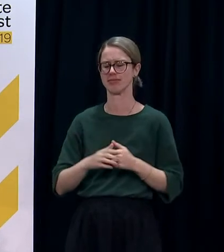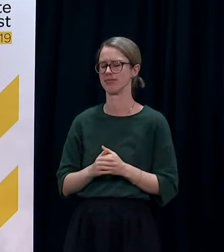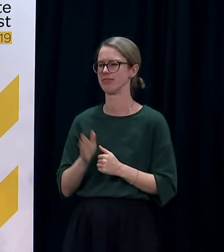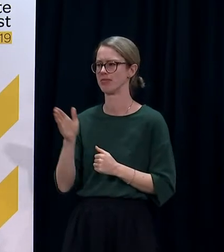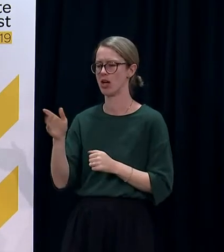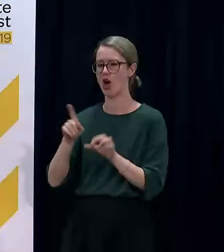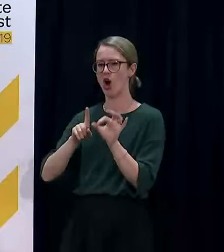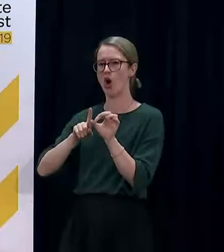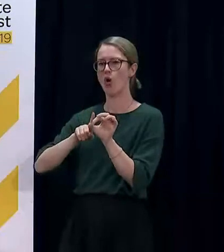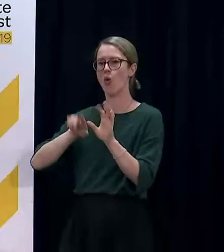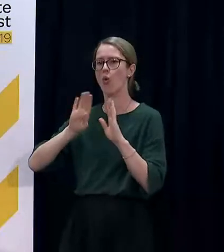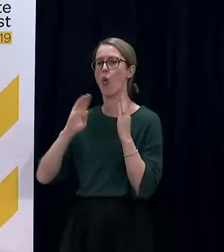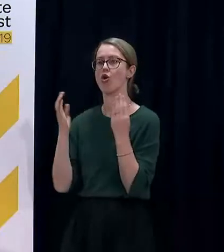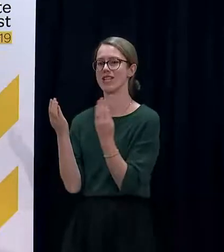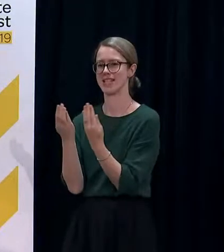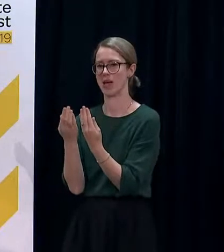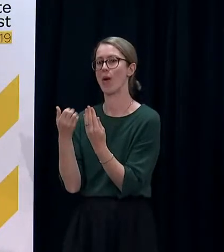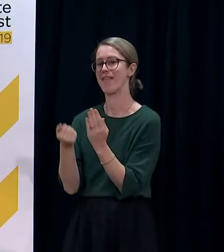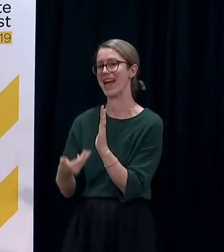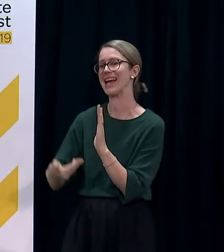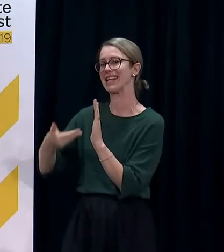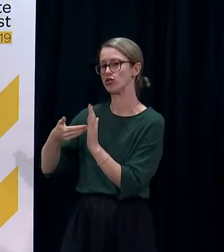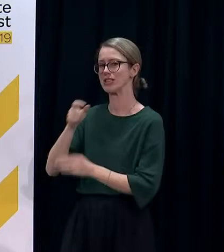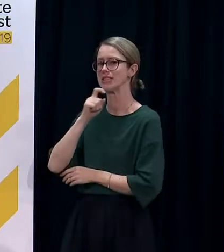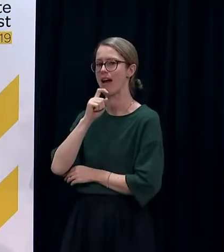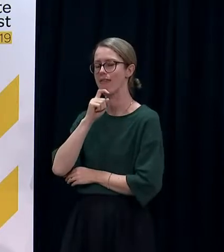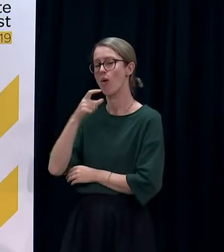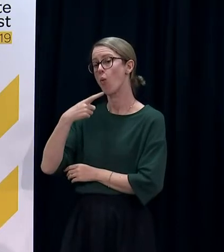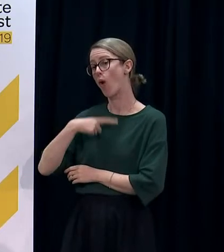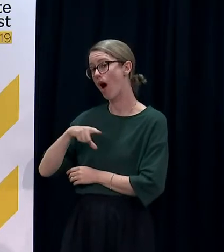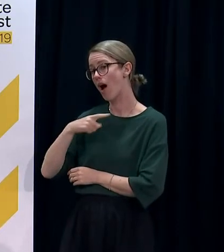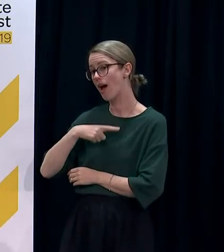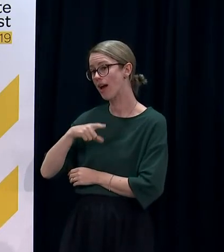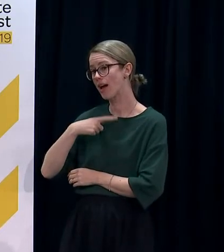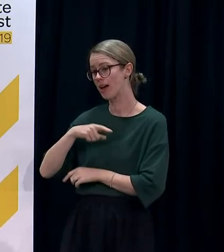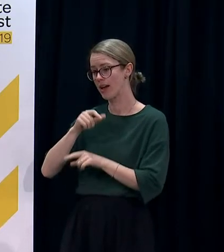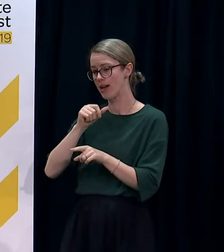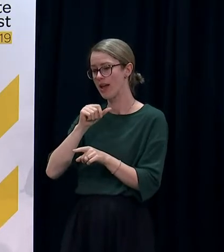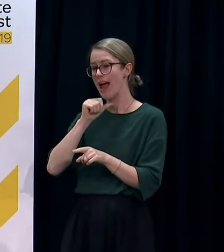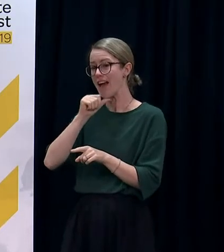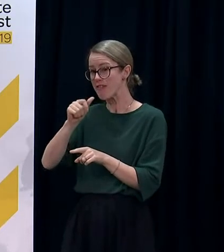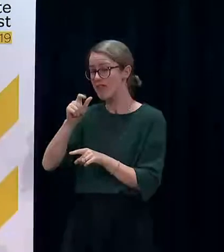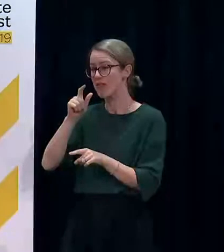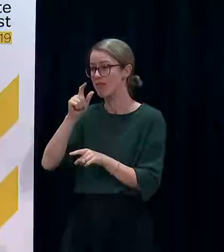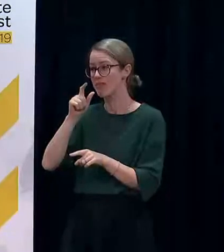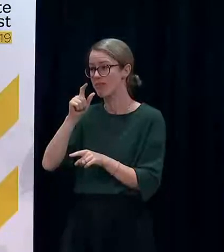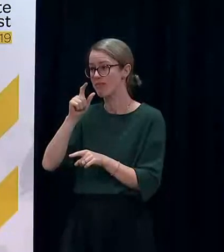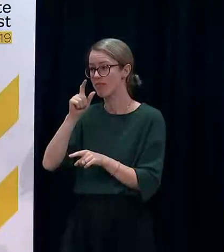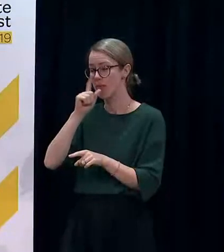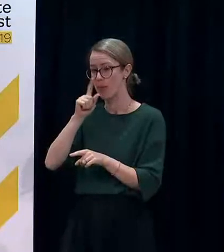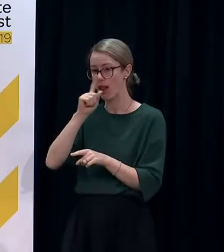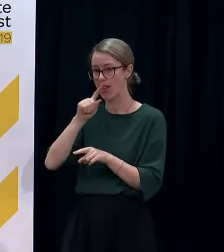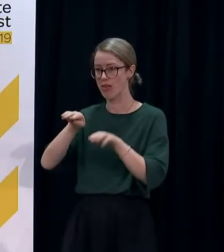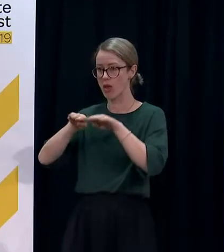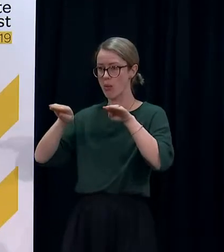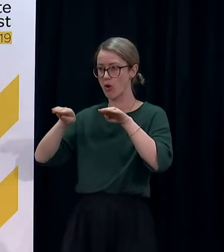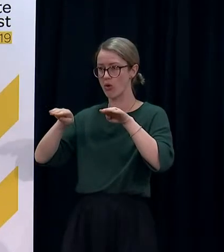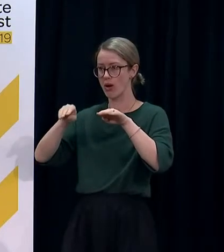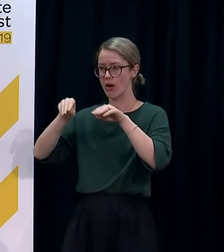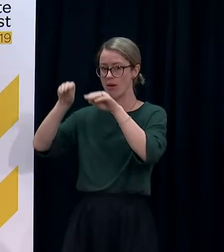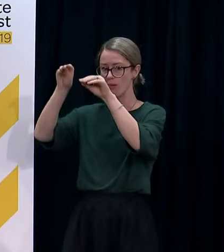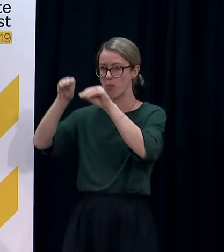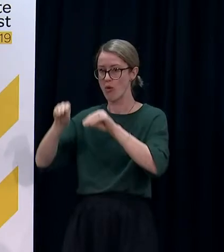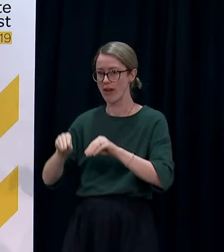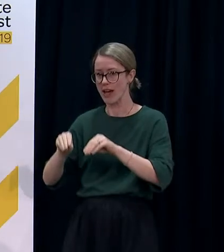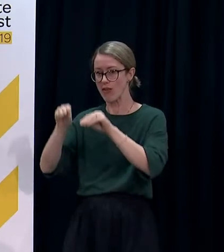quarantine facilities, we have additional staff, because obviously if people are moving around and they have COVID, we want to restrict